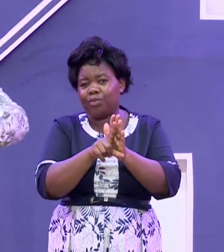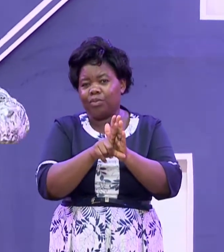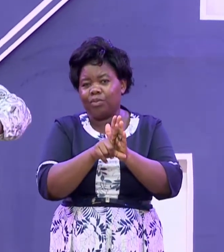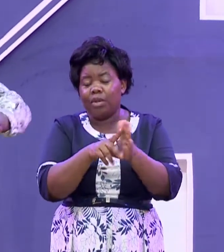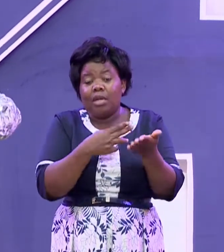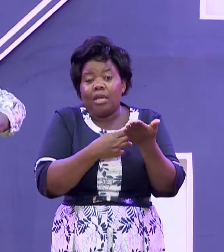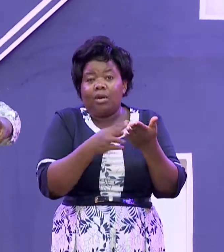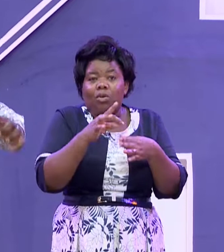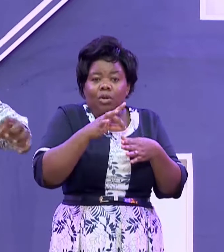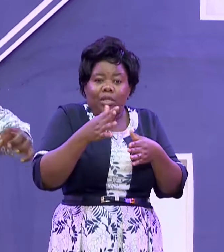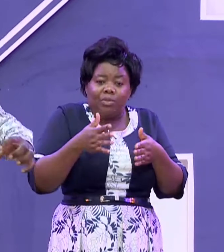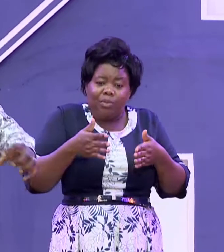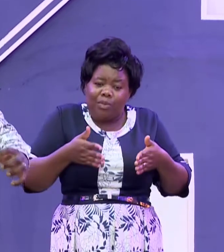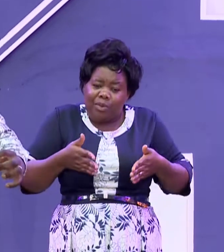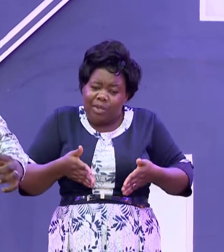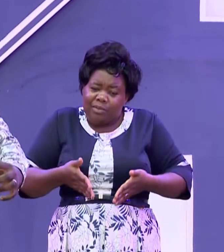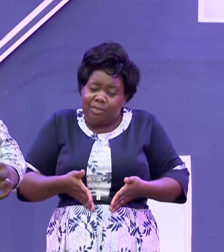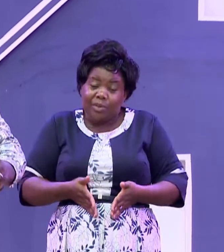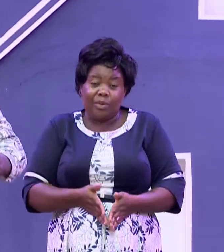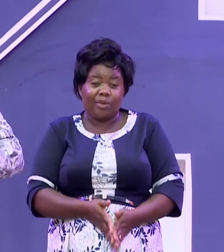Spirit produces these things in us.